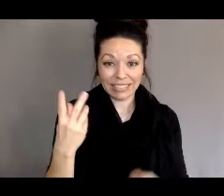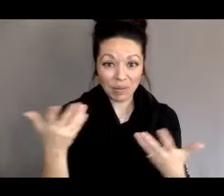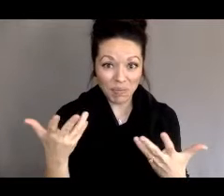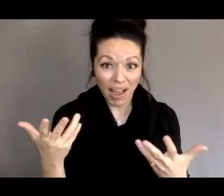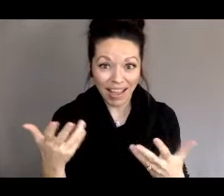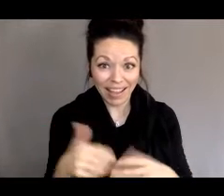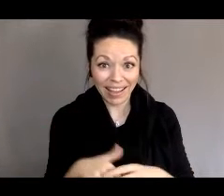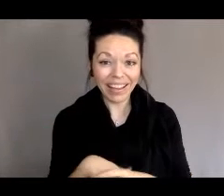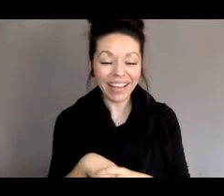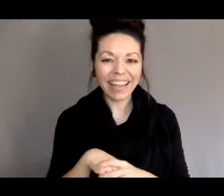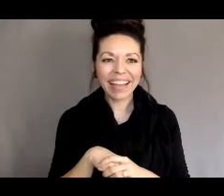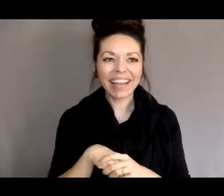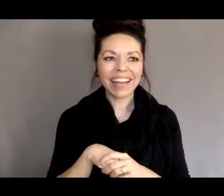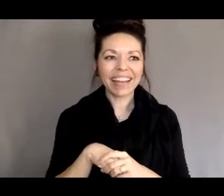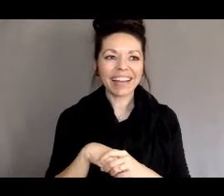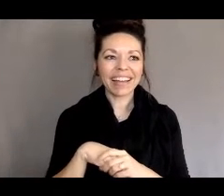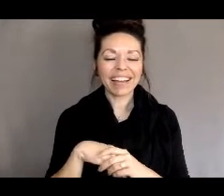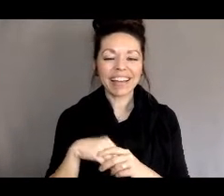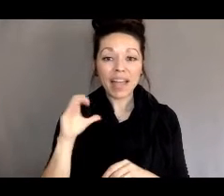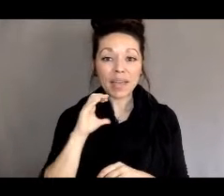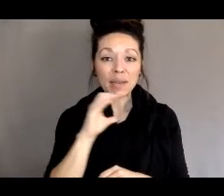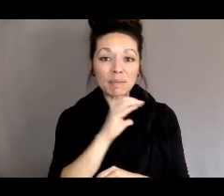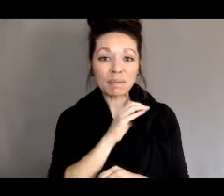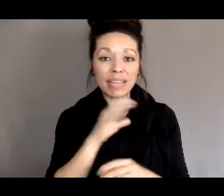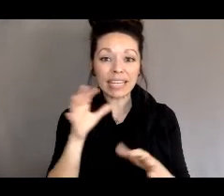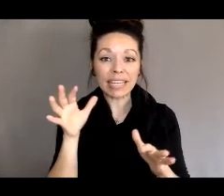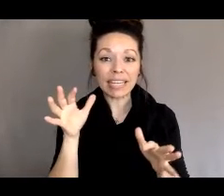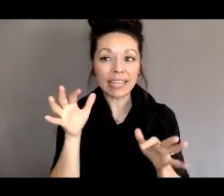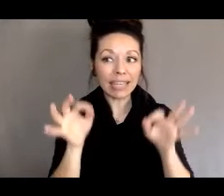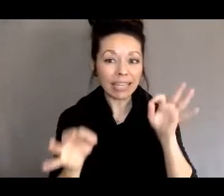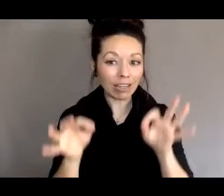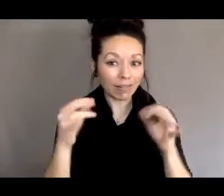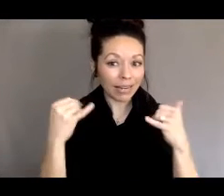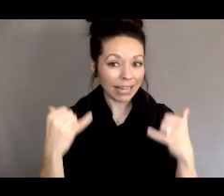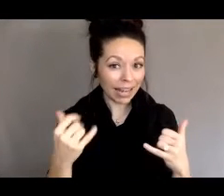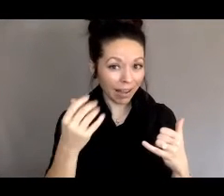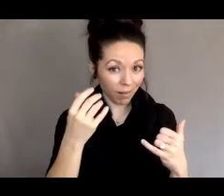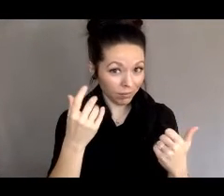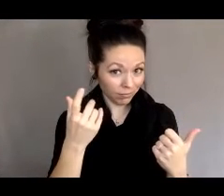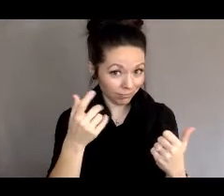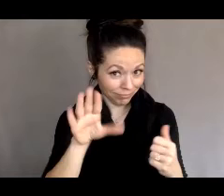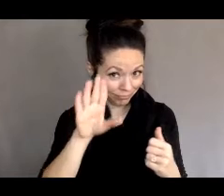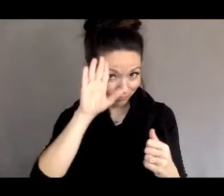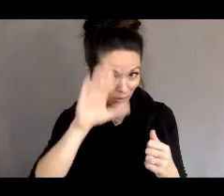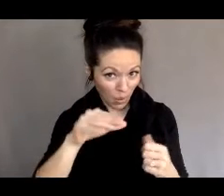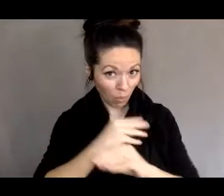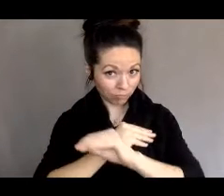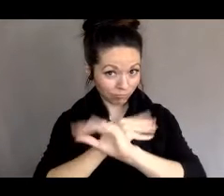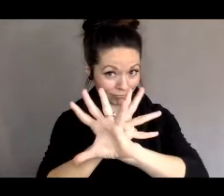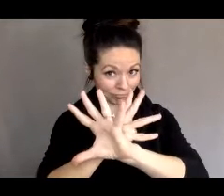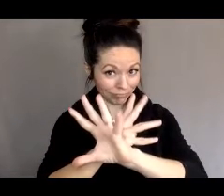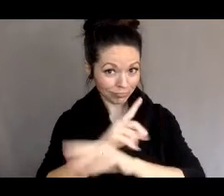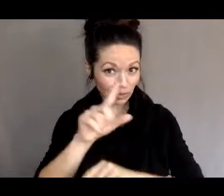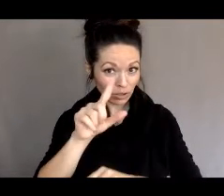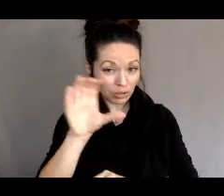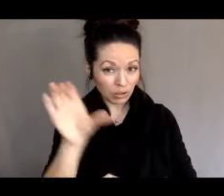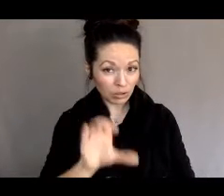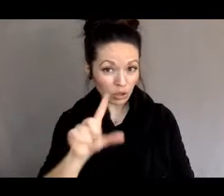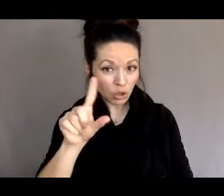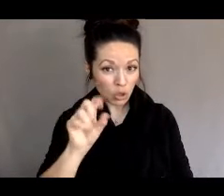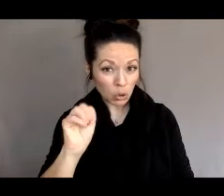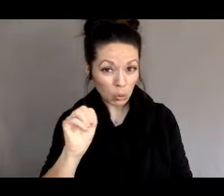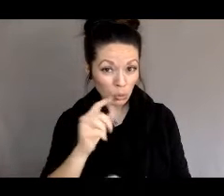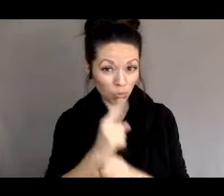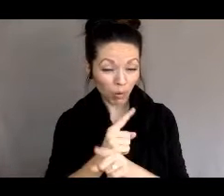is, with committee hearings being done via Zoom, we were able to incorporate accessibility into